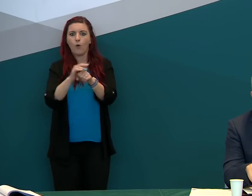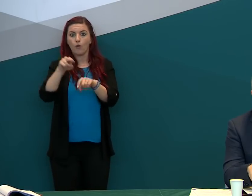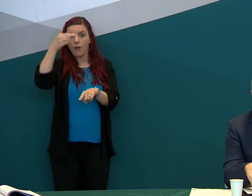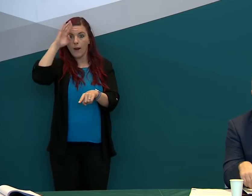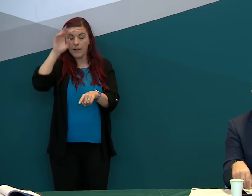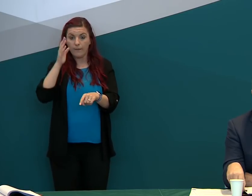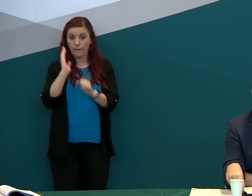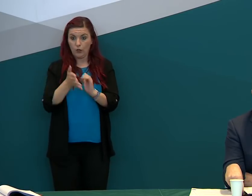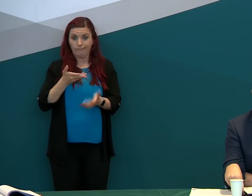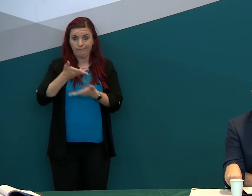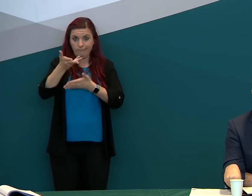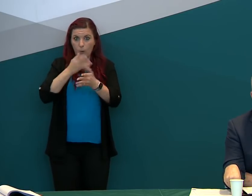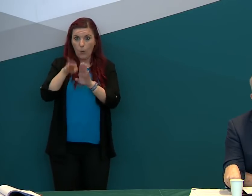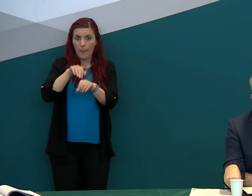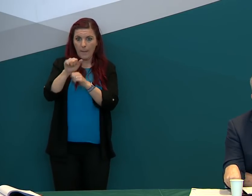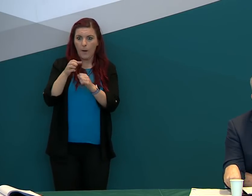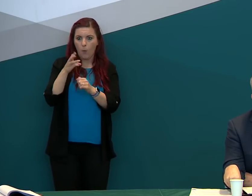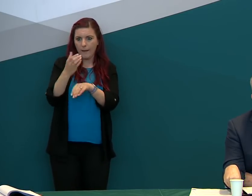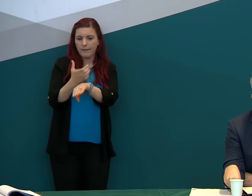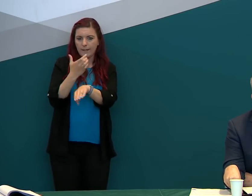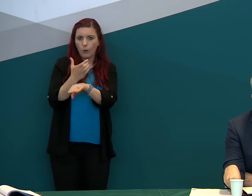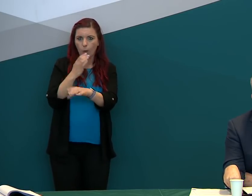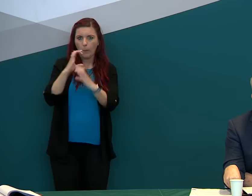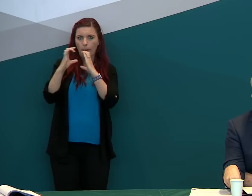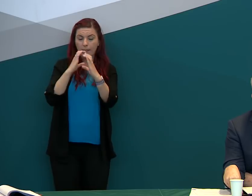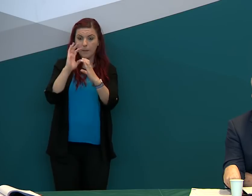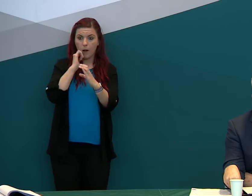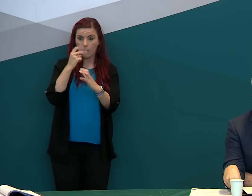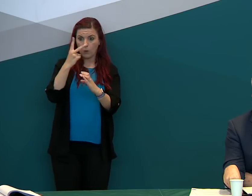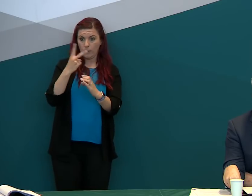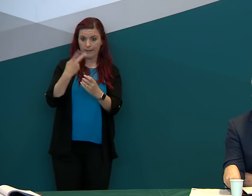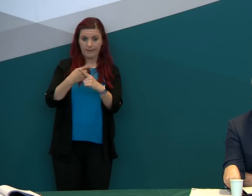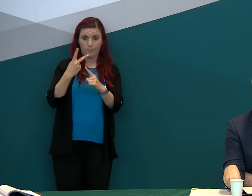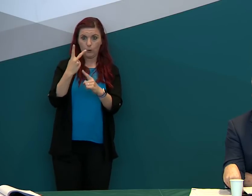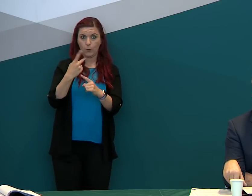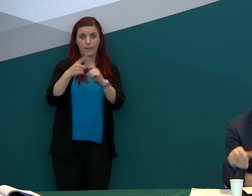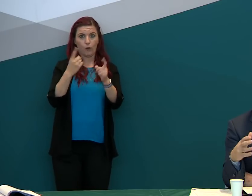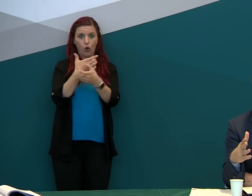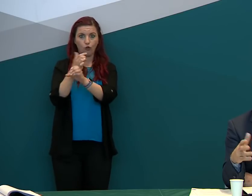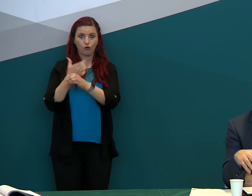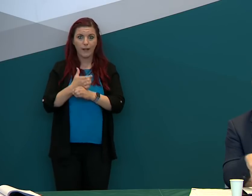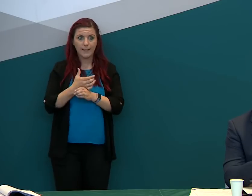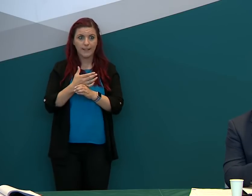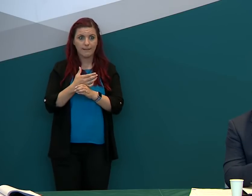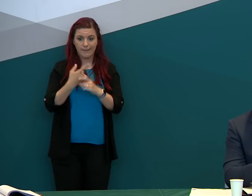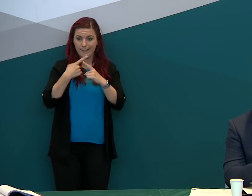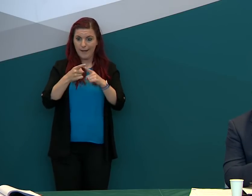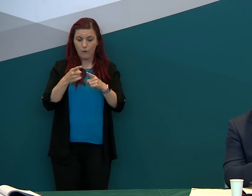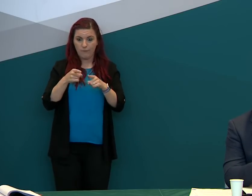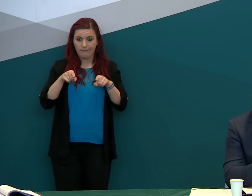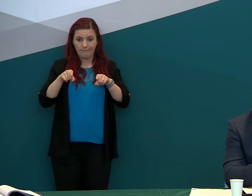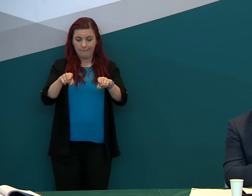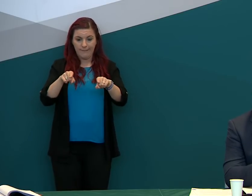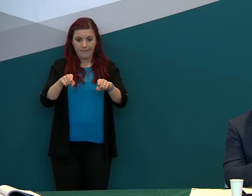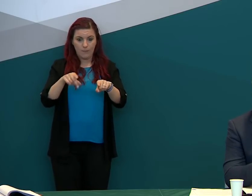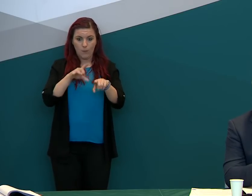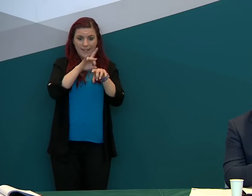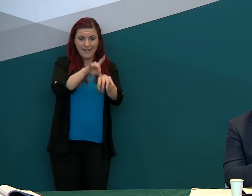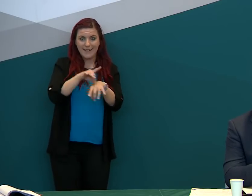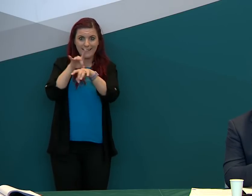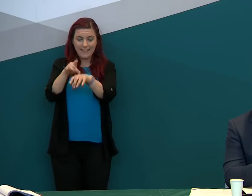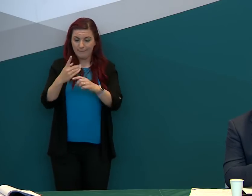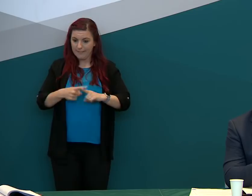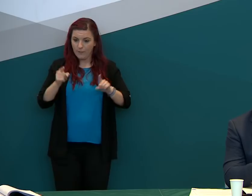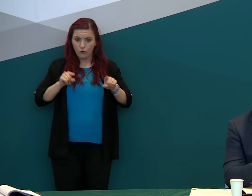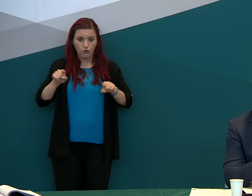week. Obviously, different countries are in different places at the same point in time in relation to the disease. The track